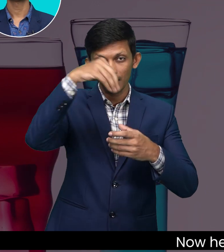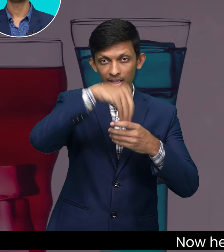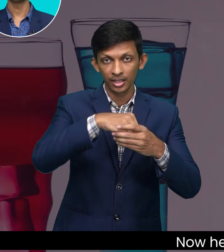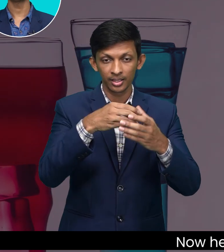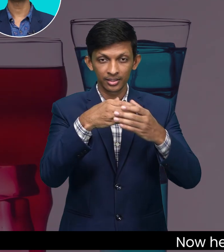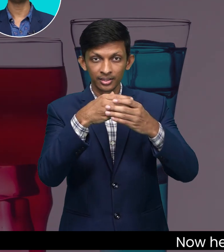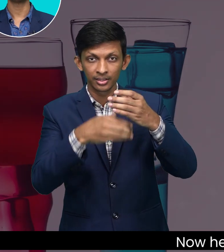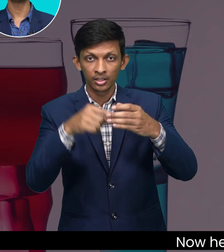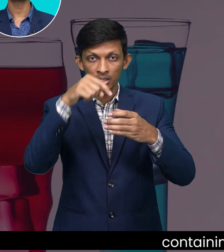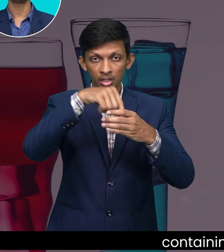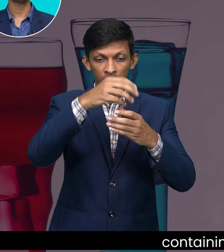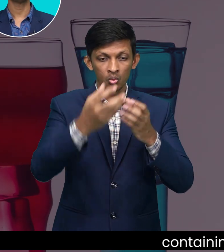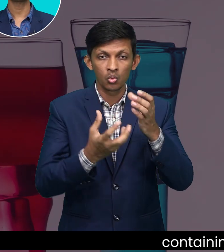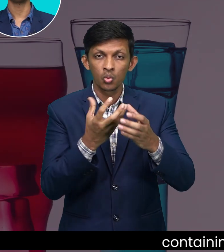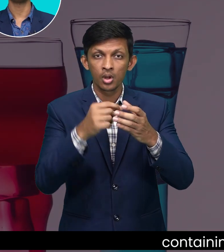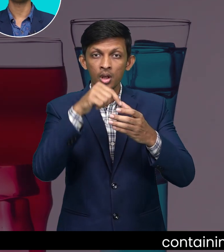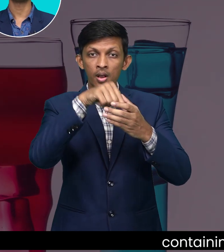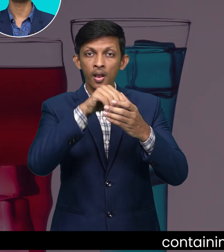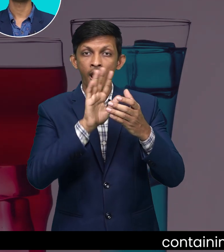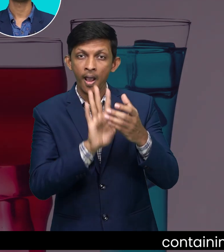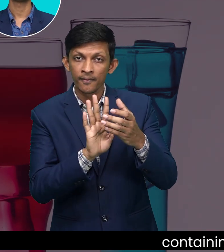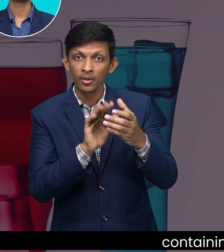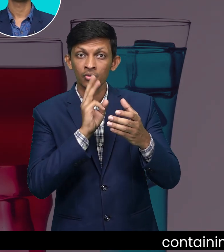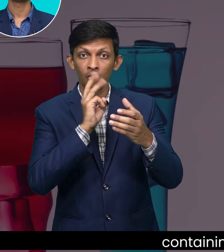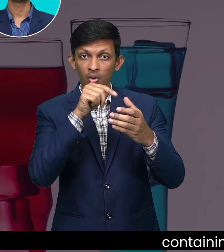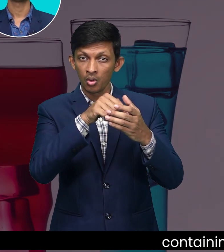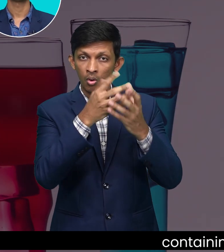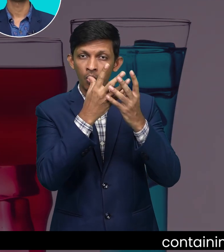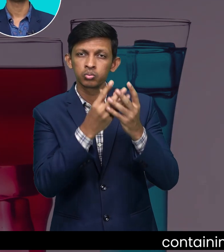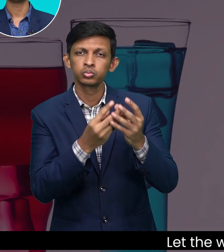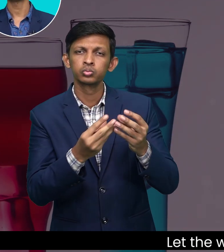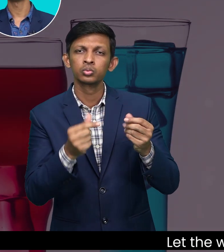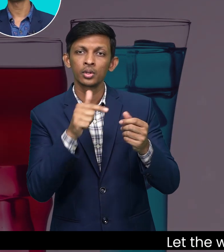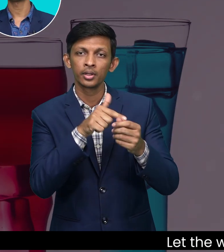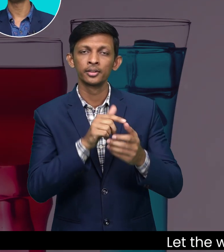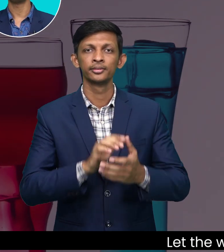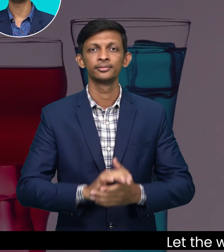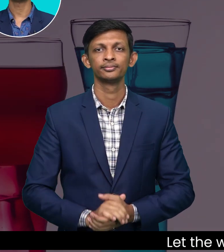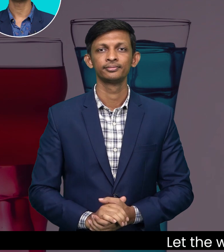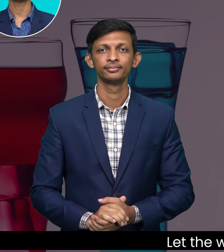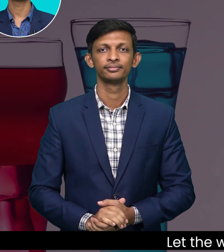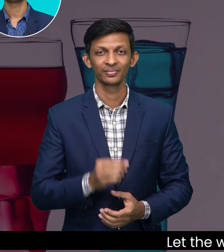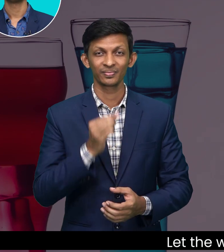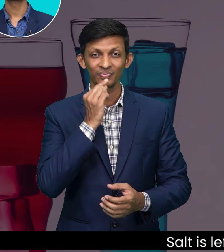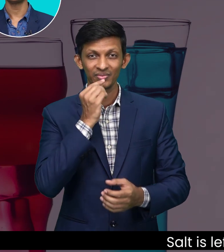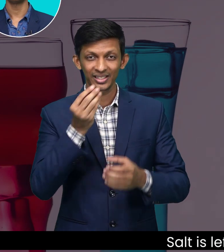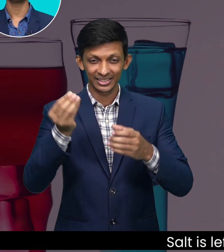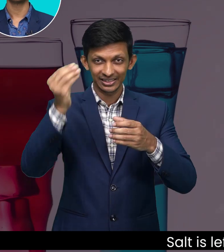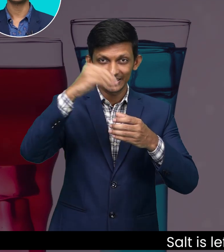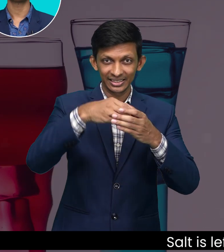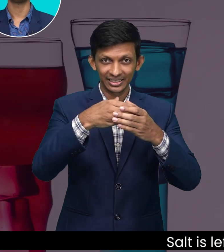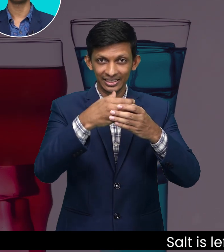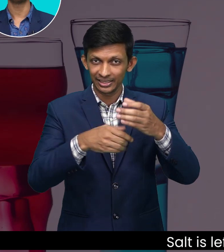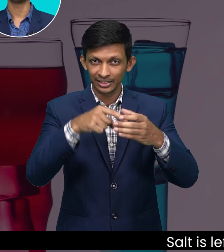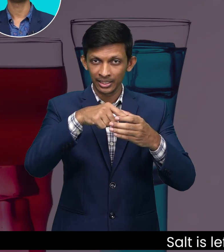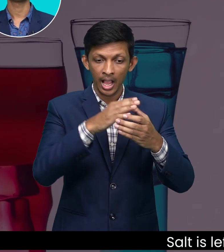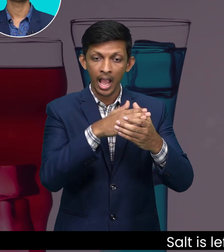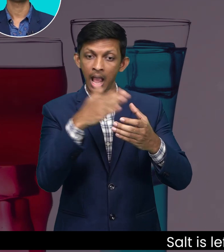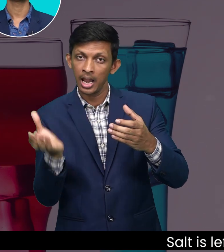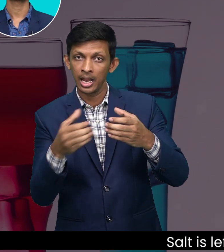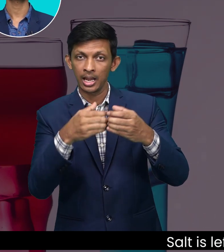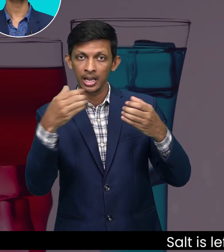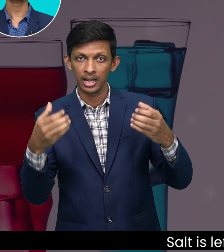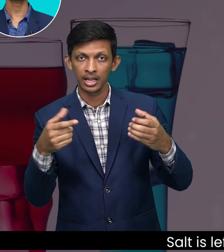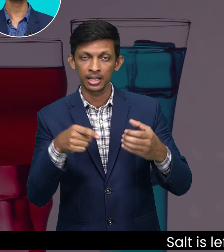Now, heat the beaker containing the salt water. Let the water boil away. Salt is left in the beaker.